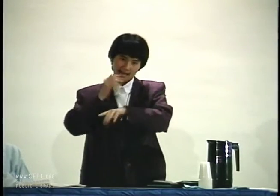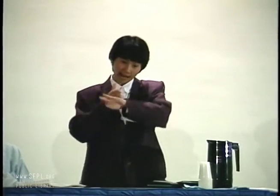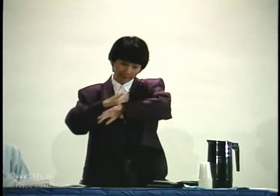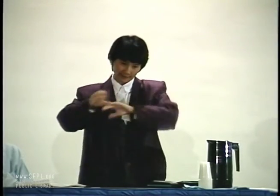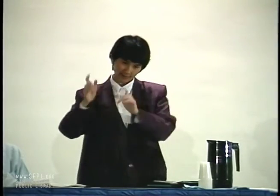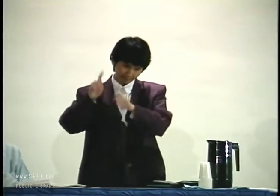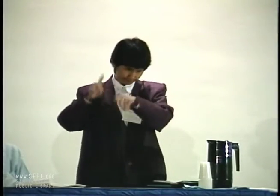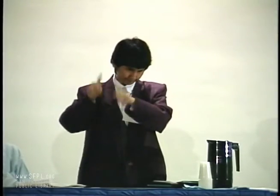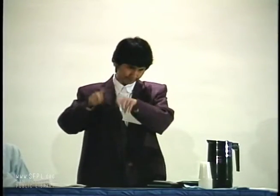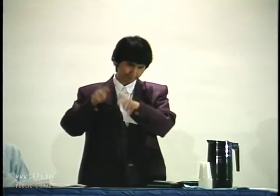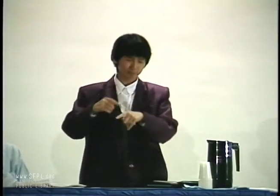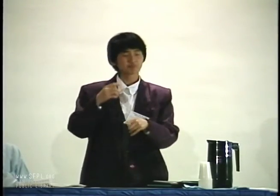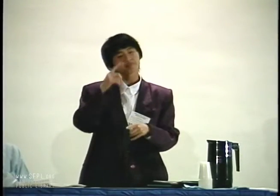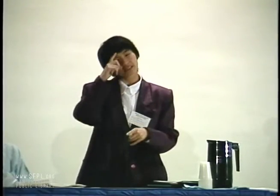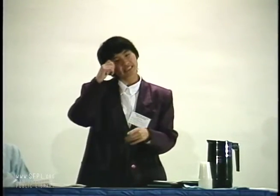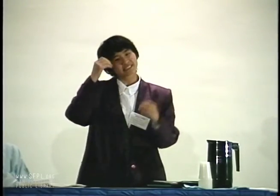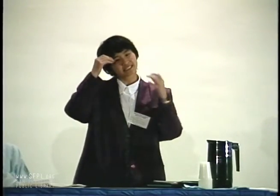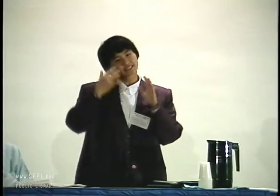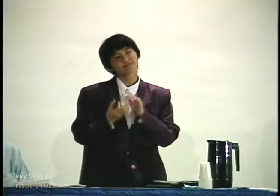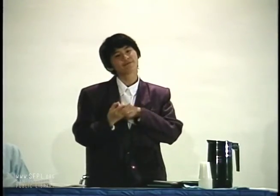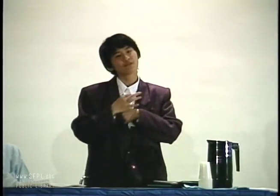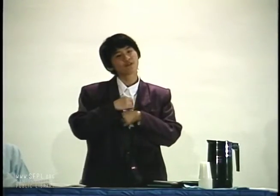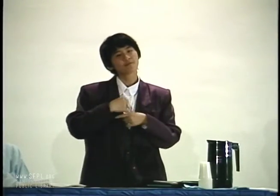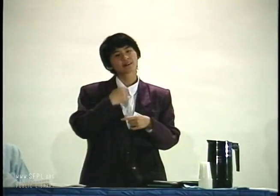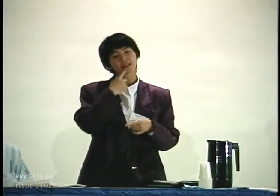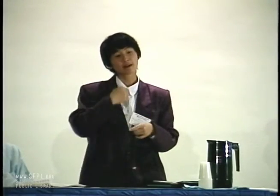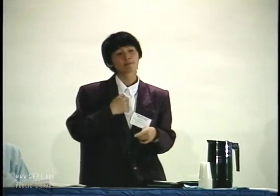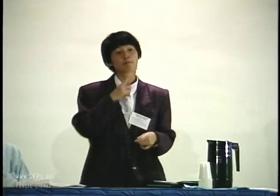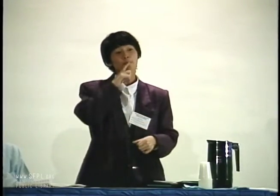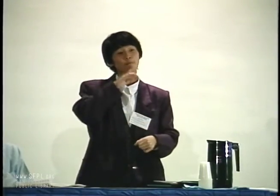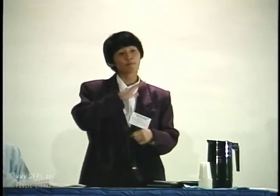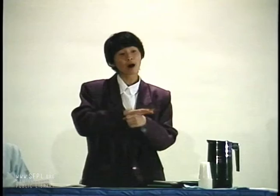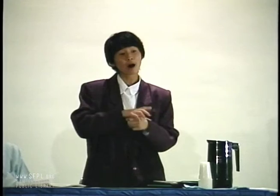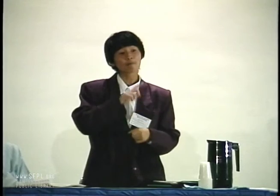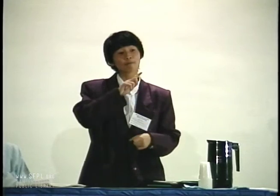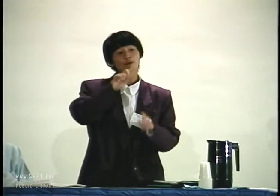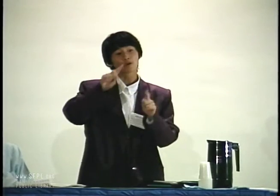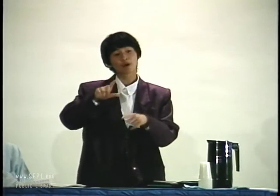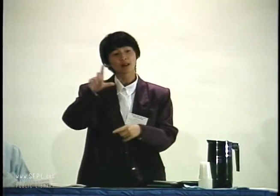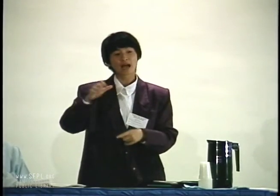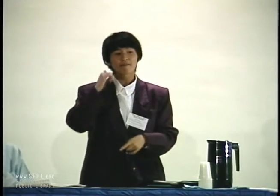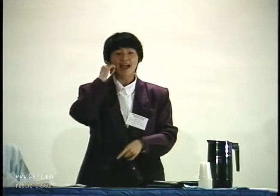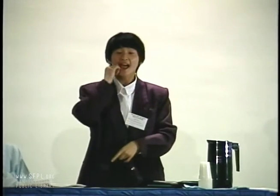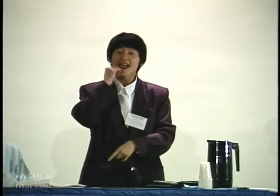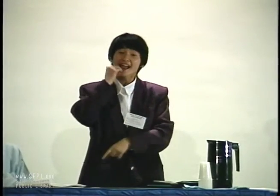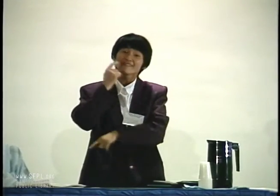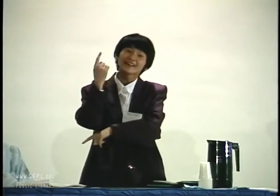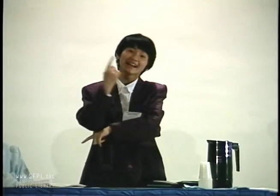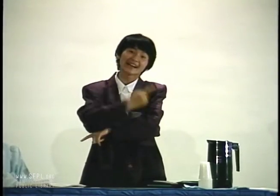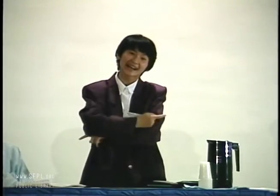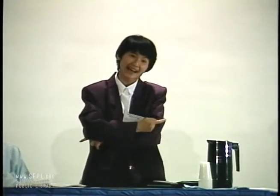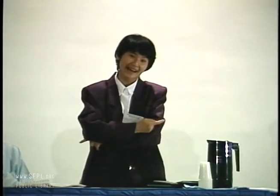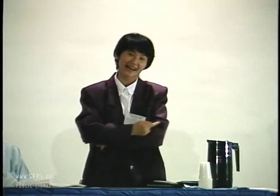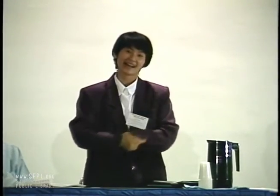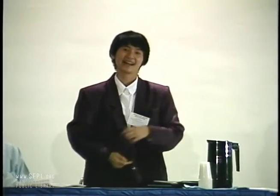went to the library every day after school to learn sign language because the teacher forced me to. She told me to promise her that I would go to the library every